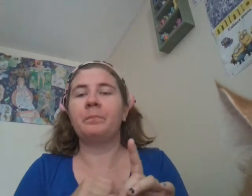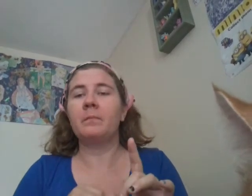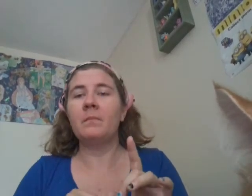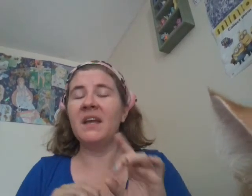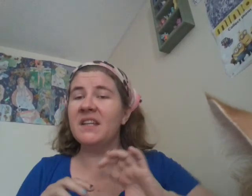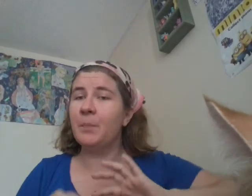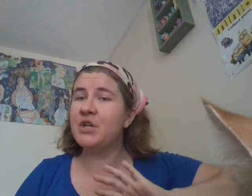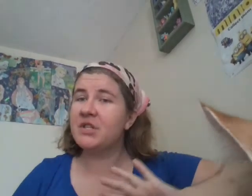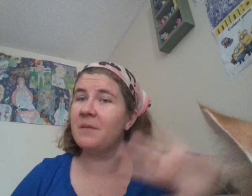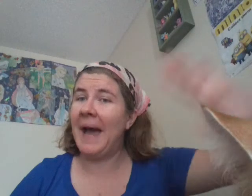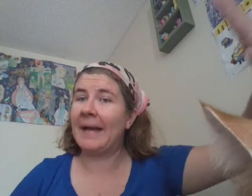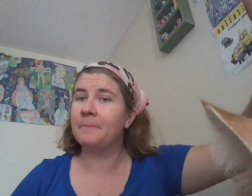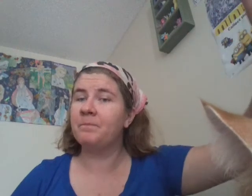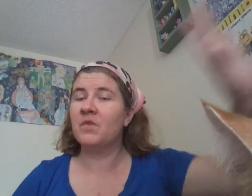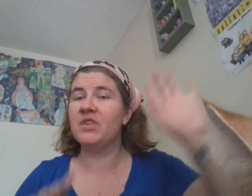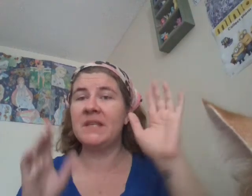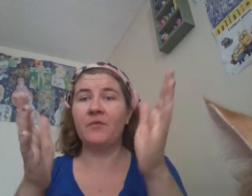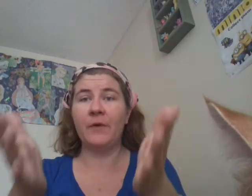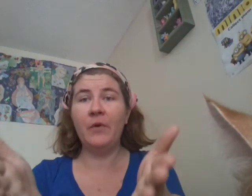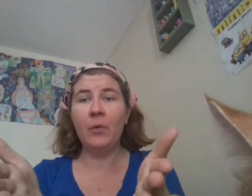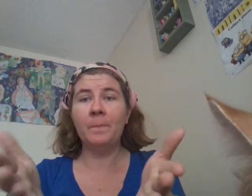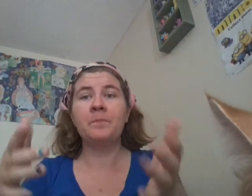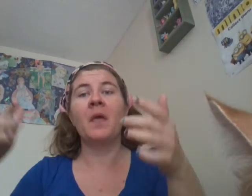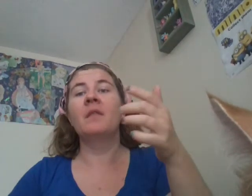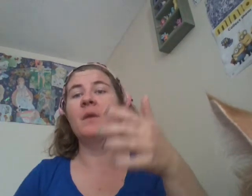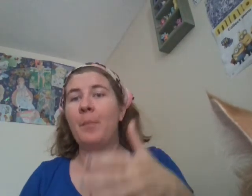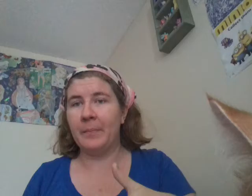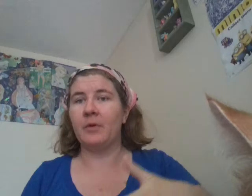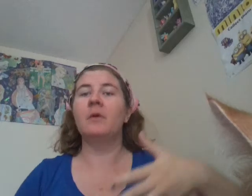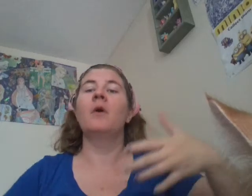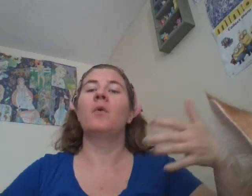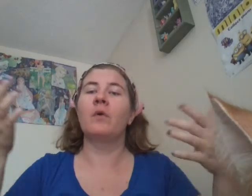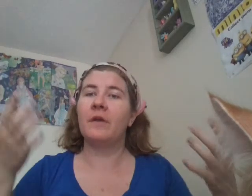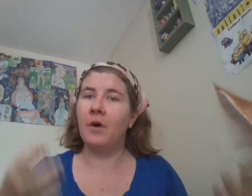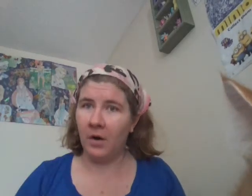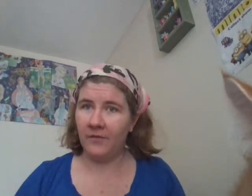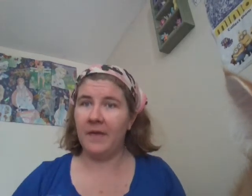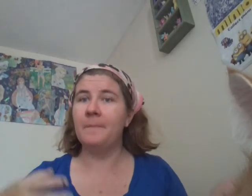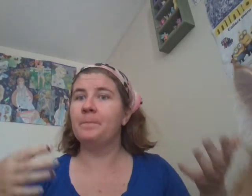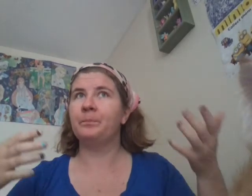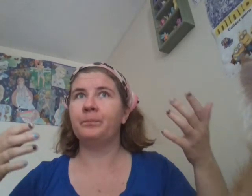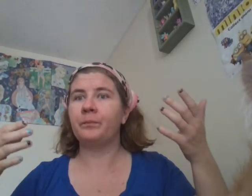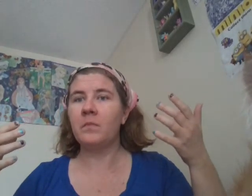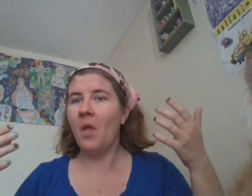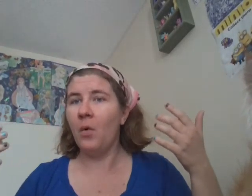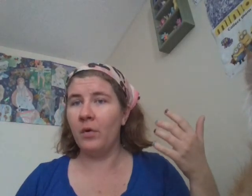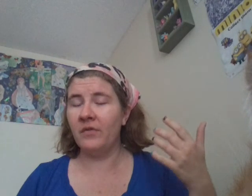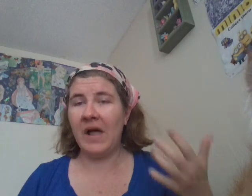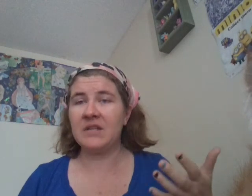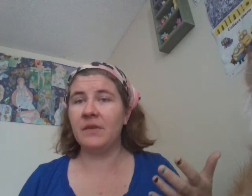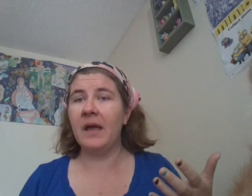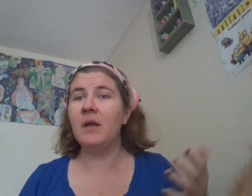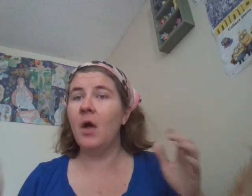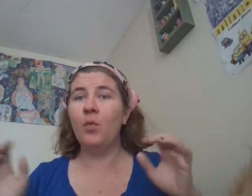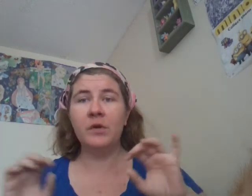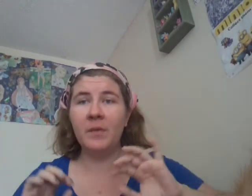gets pushed to the back. Just like for you, the pepper, or the coffee, or the flash of light, would